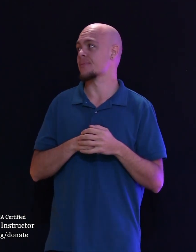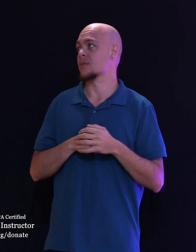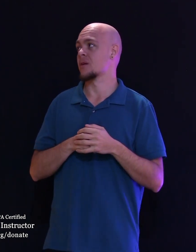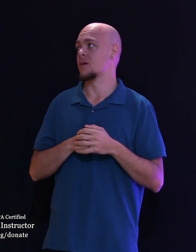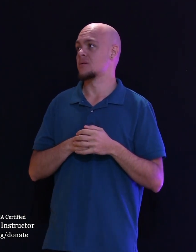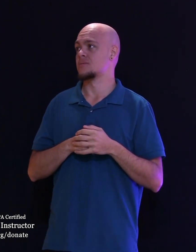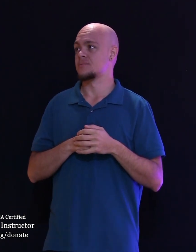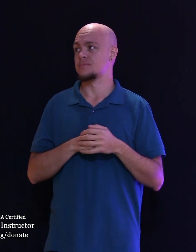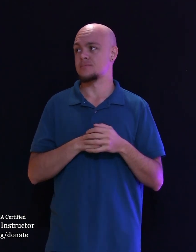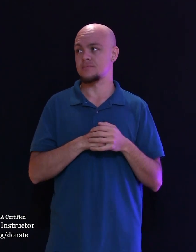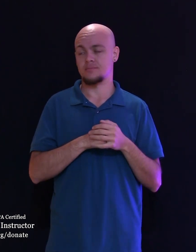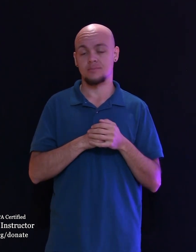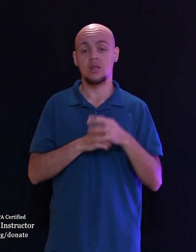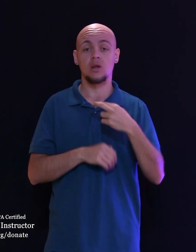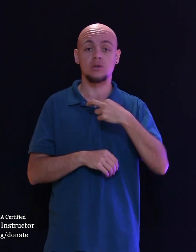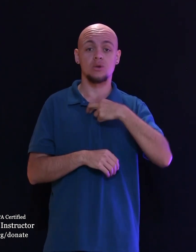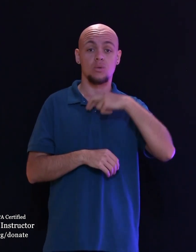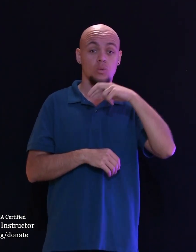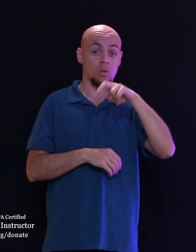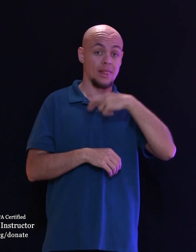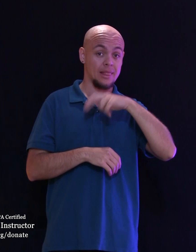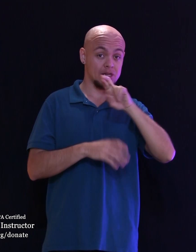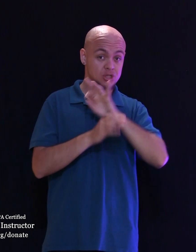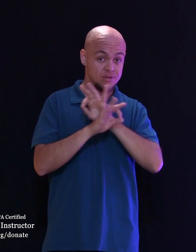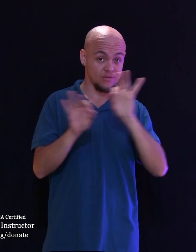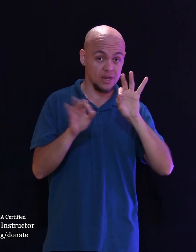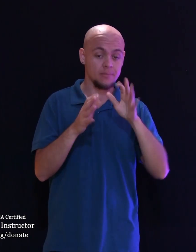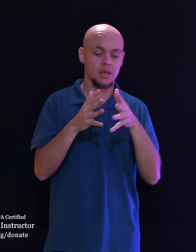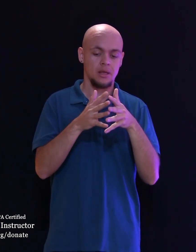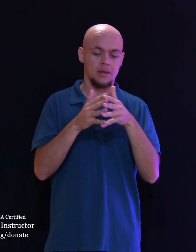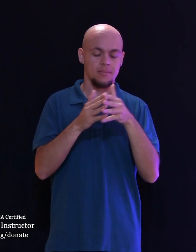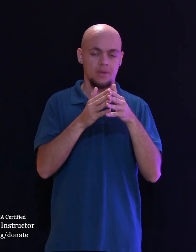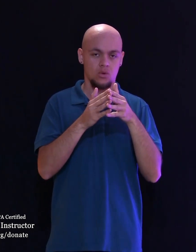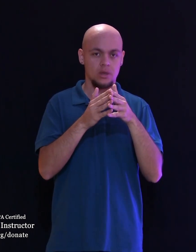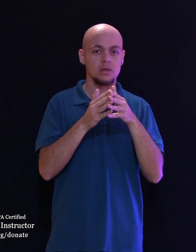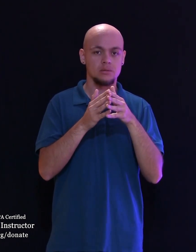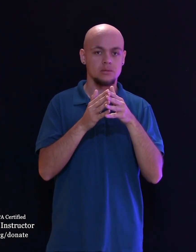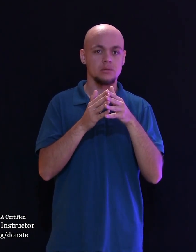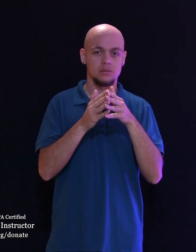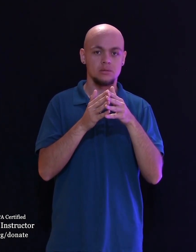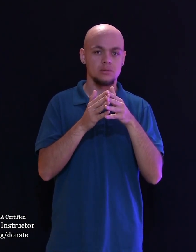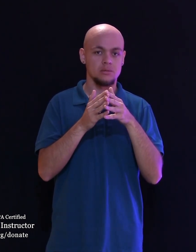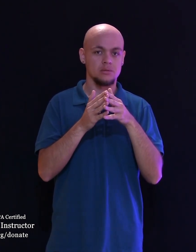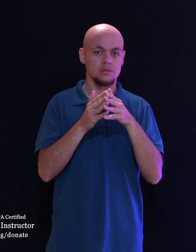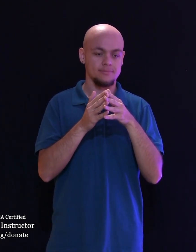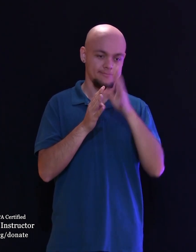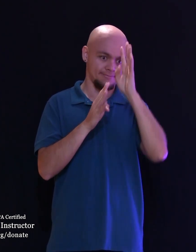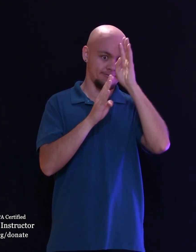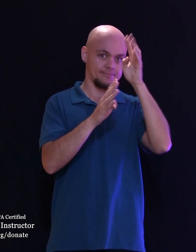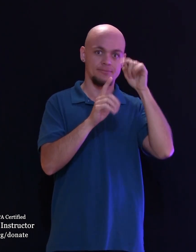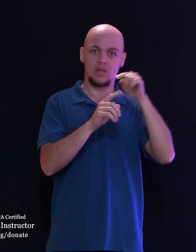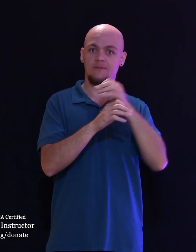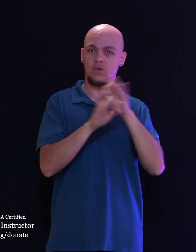All right, so religious freedom, an American invention given to us by the government,